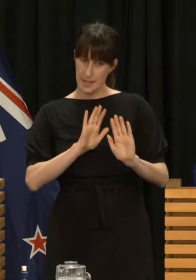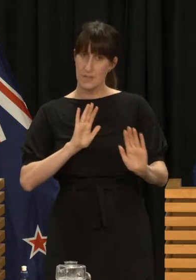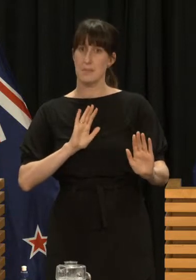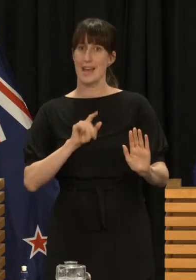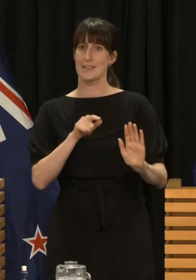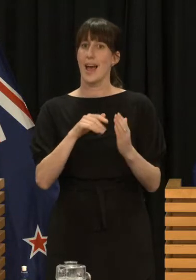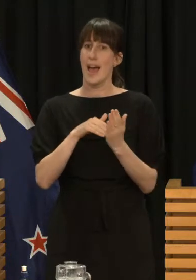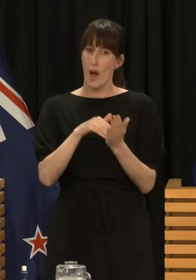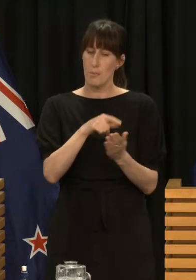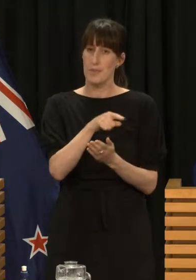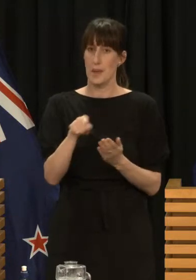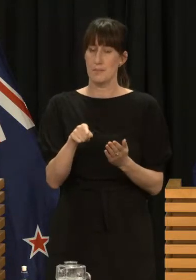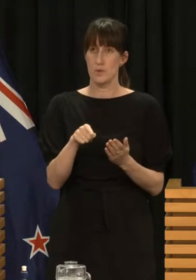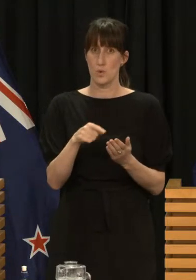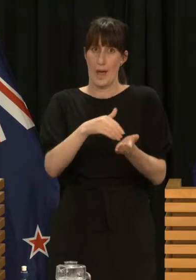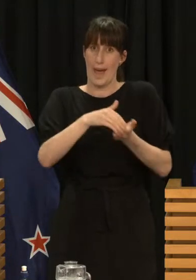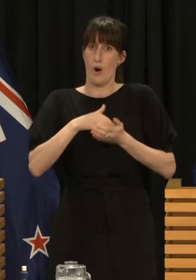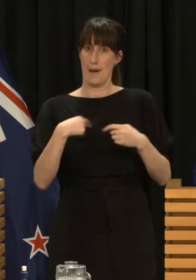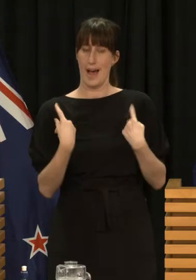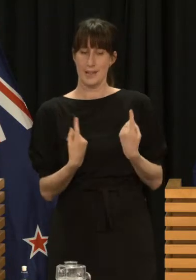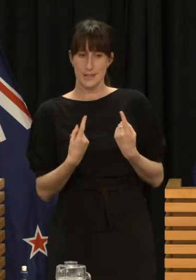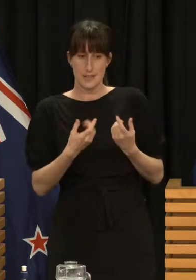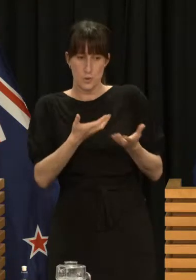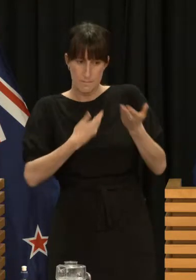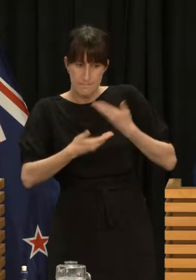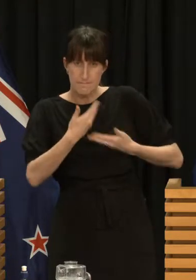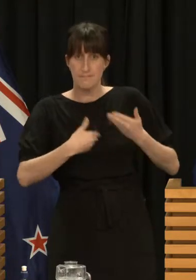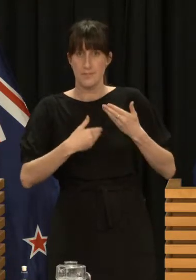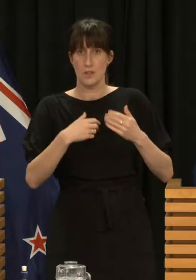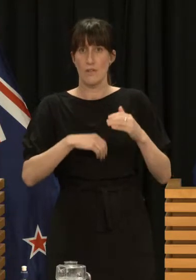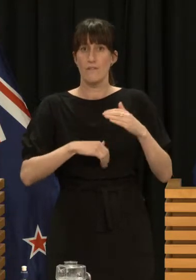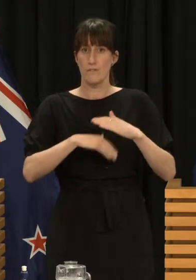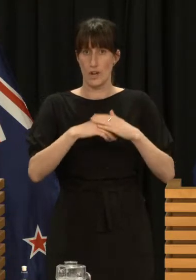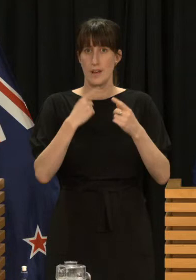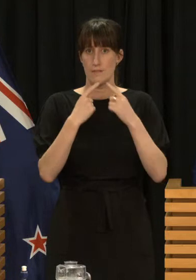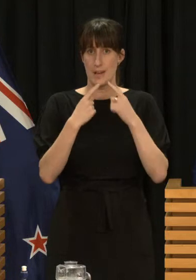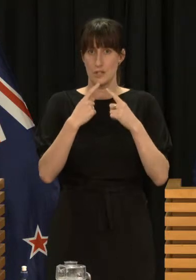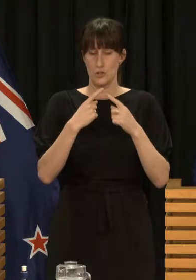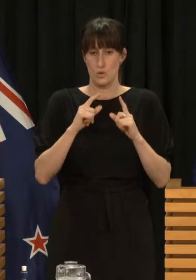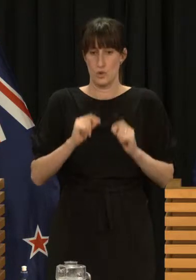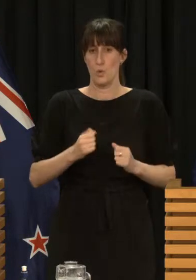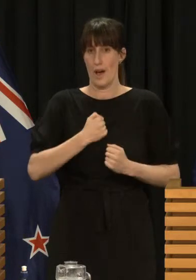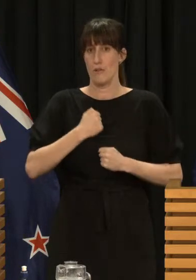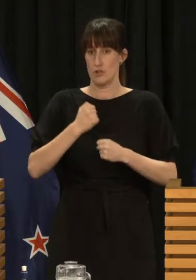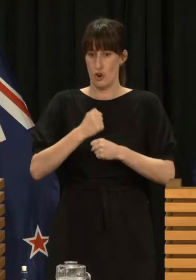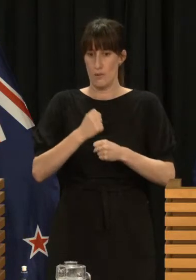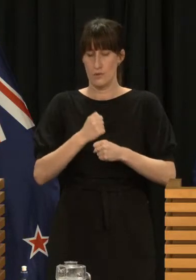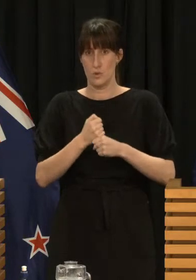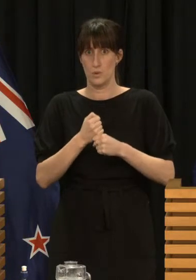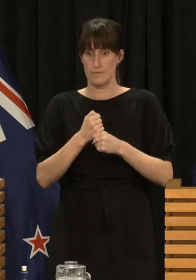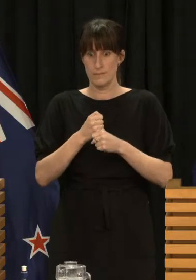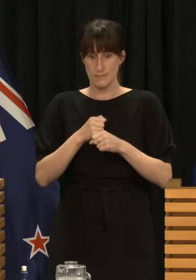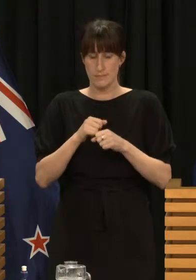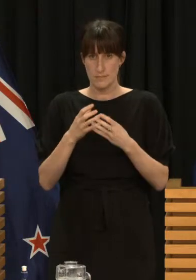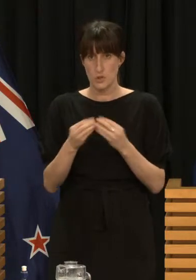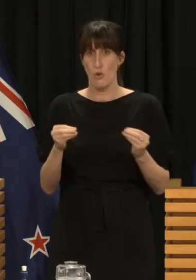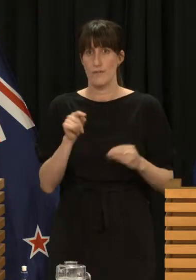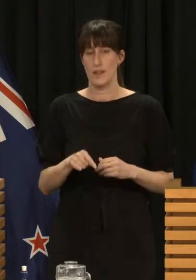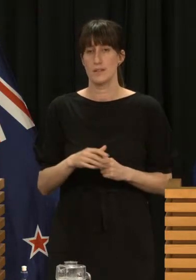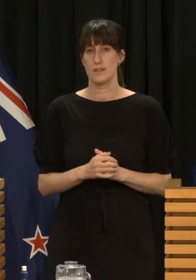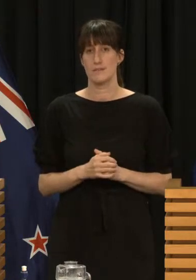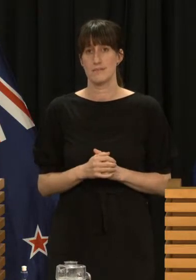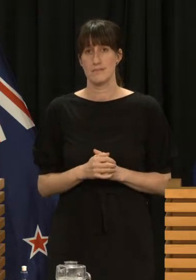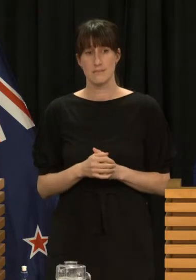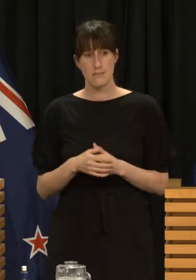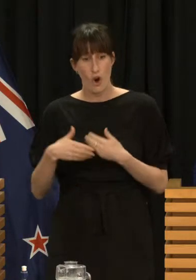tracing process and give us all the information we need in order to be able to do our jobs. Offer encouragement and